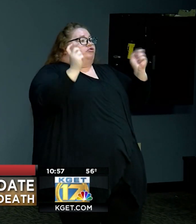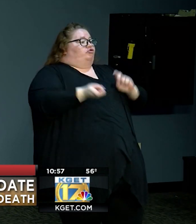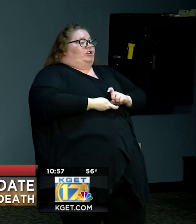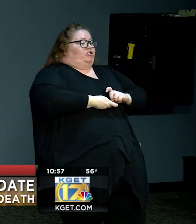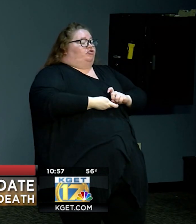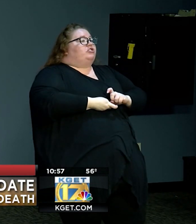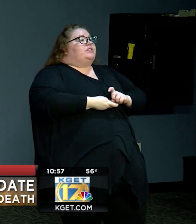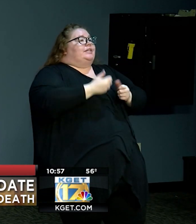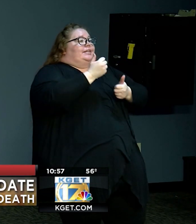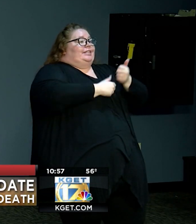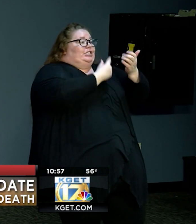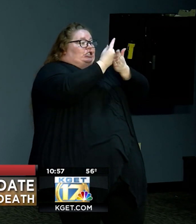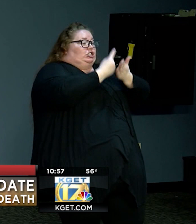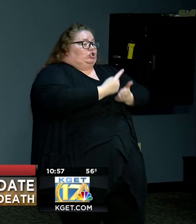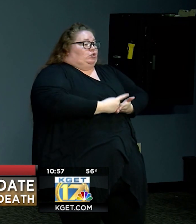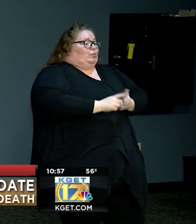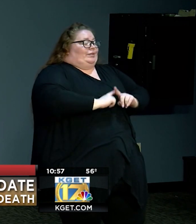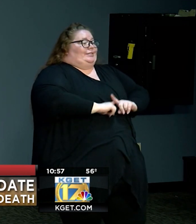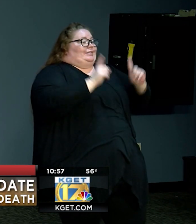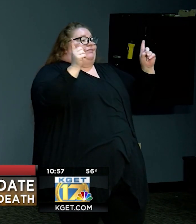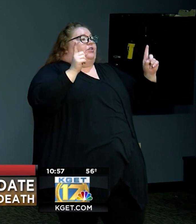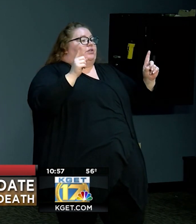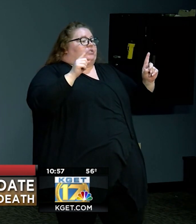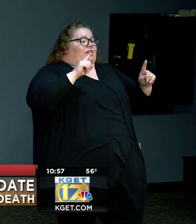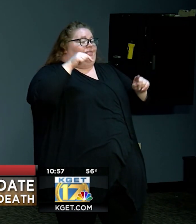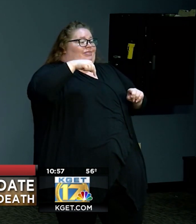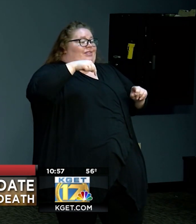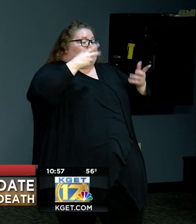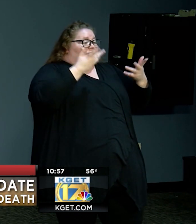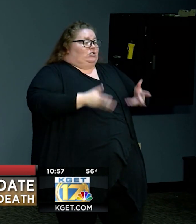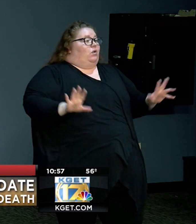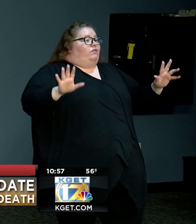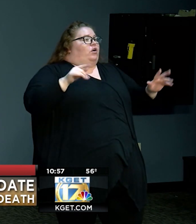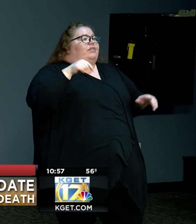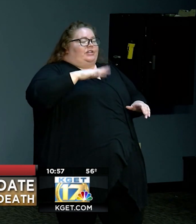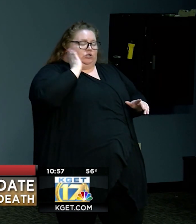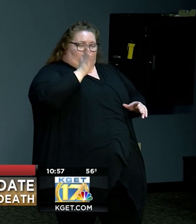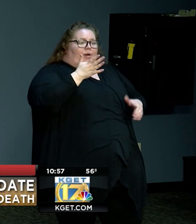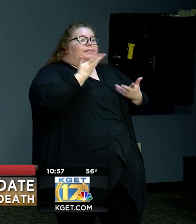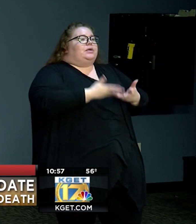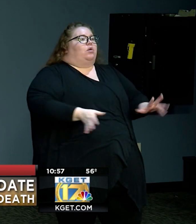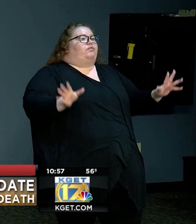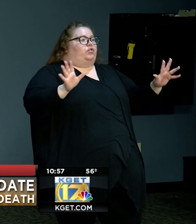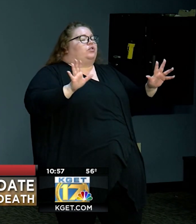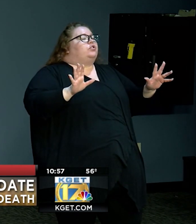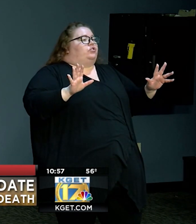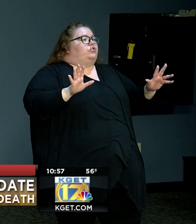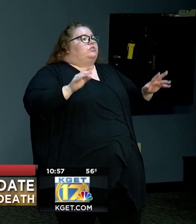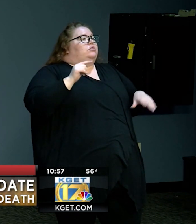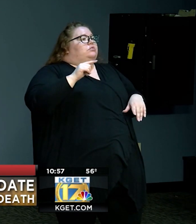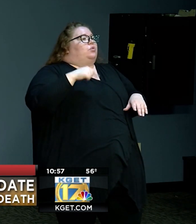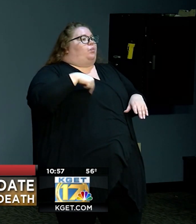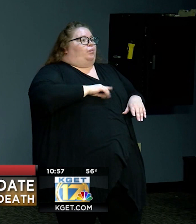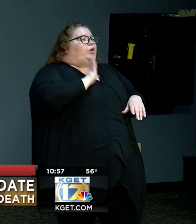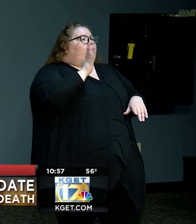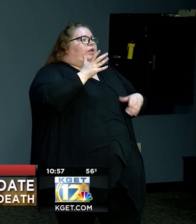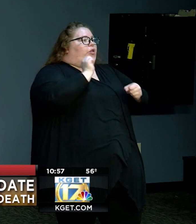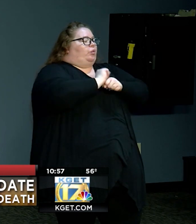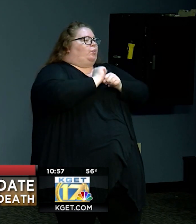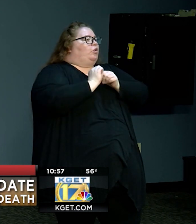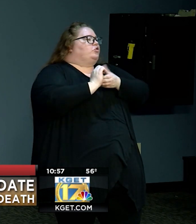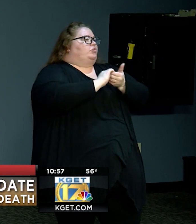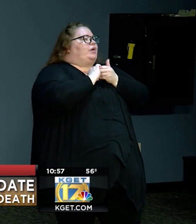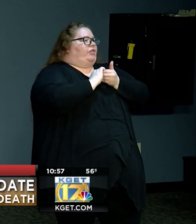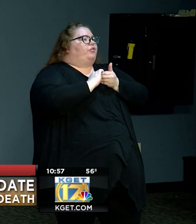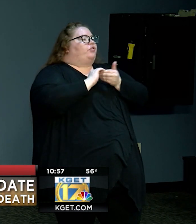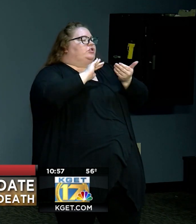is different than the previous one. When this is over, and it will be over, when it is, we will work through those matters as a